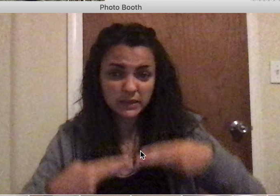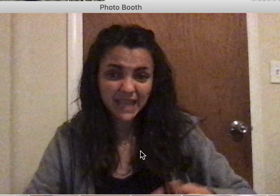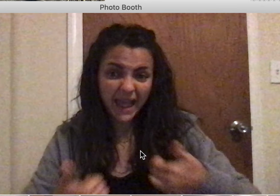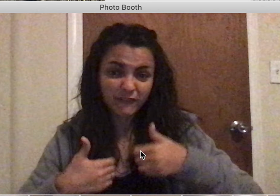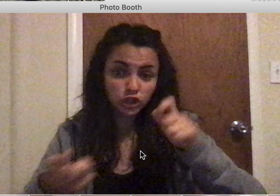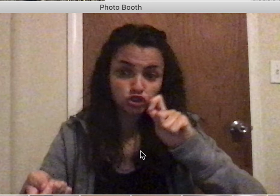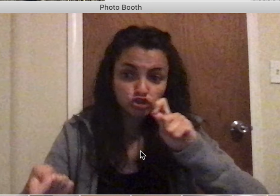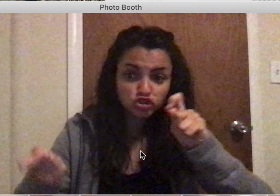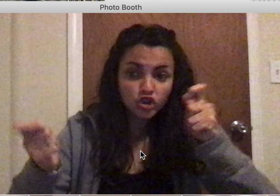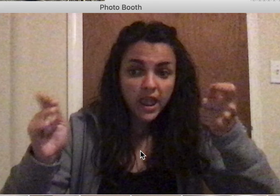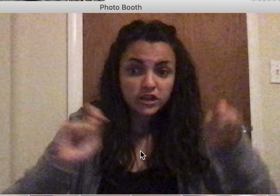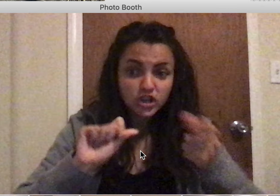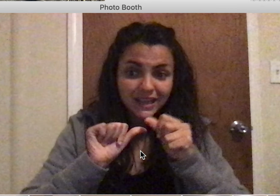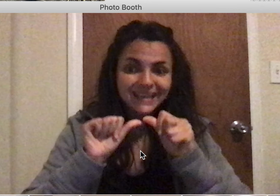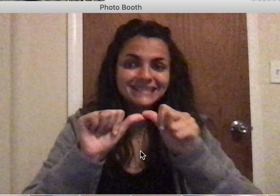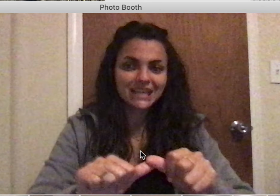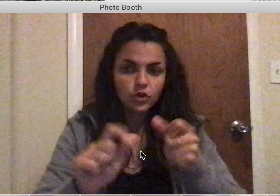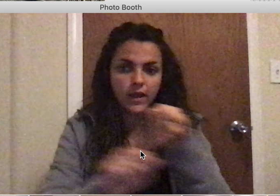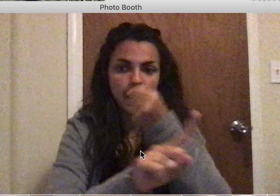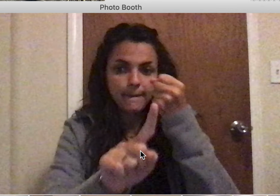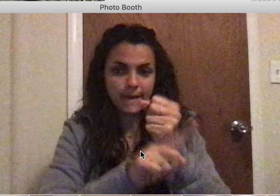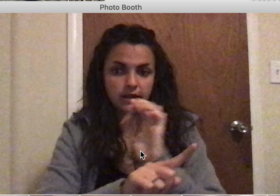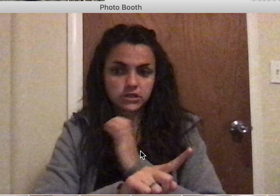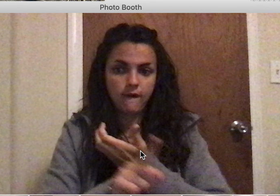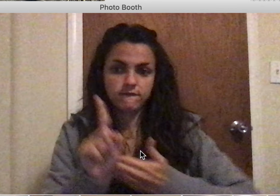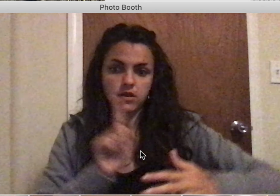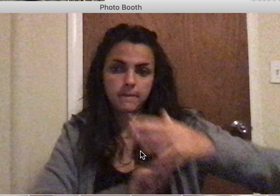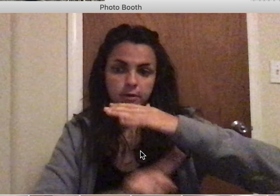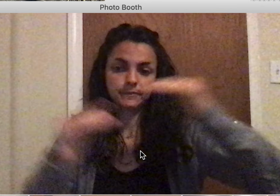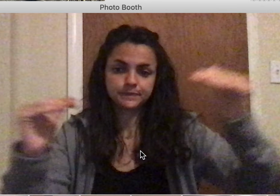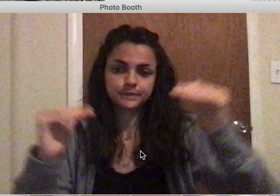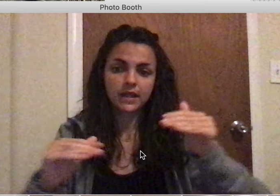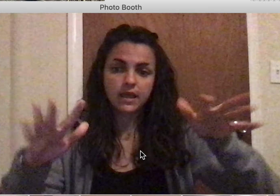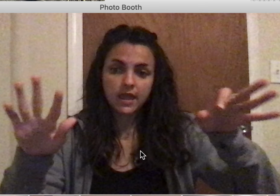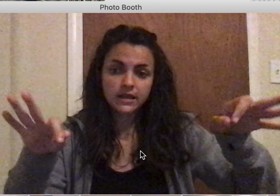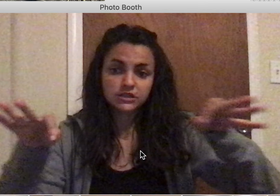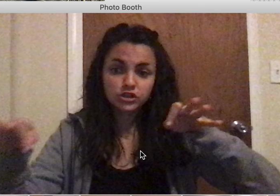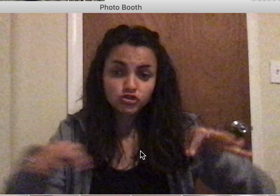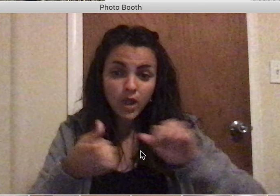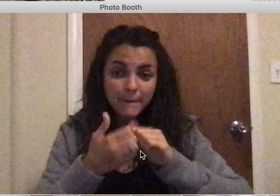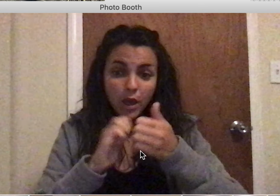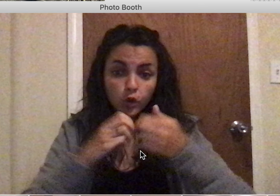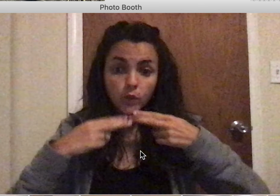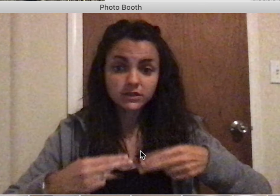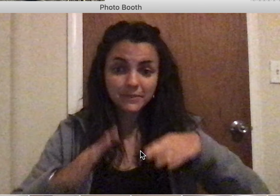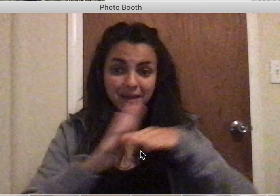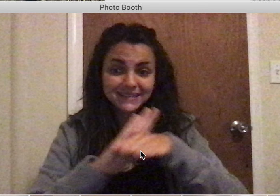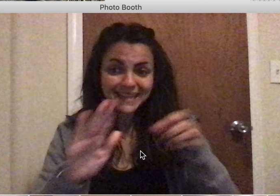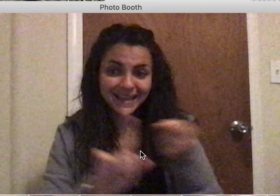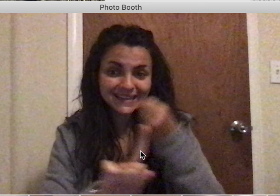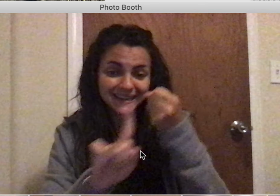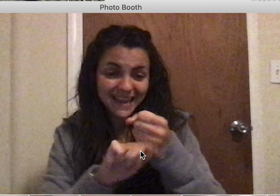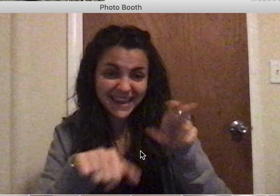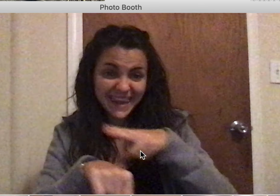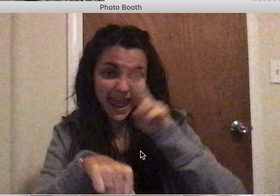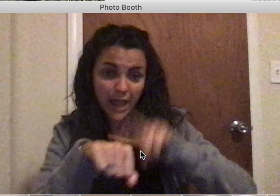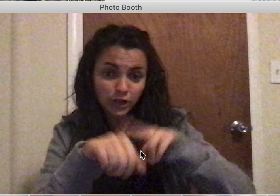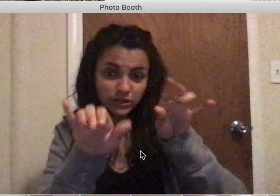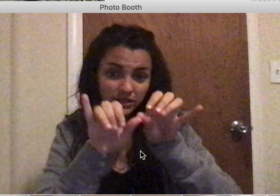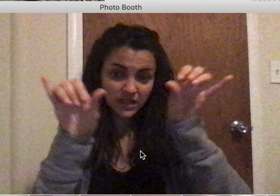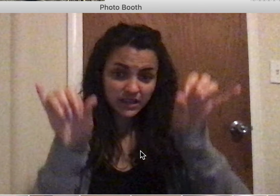human development impacts natural systems. Now, since this is the first module, but after the